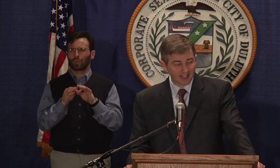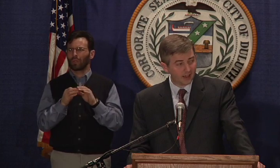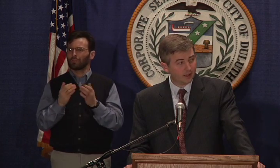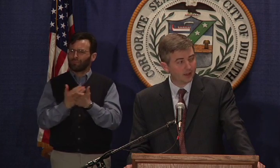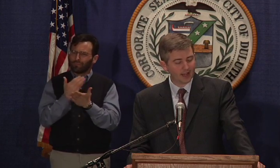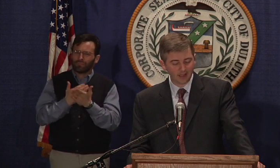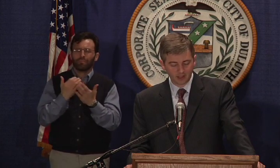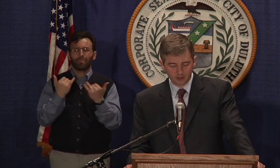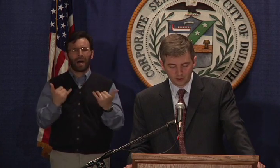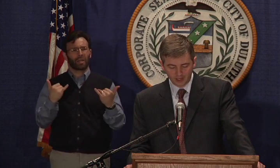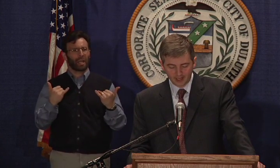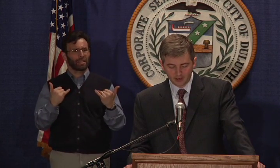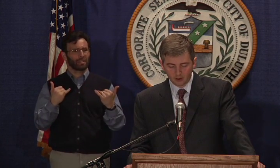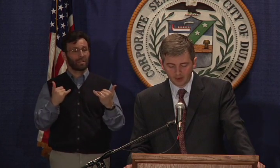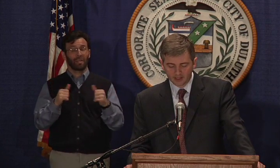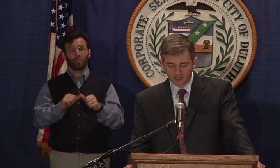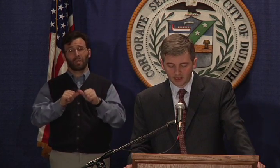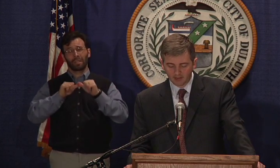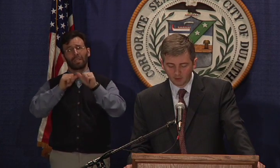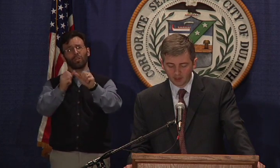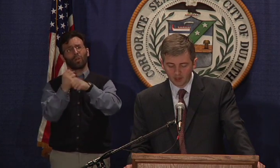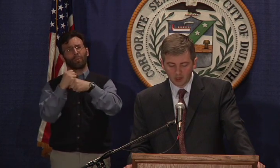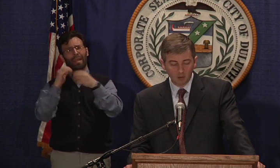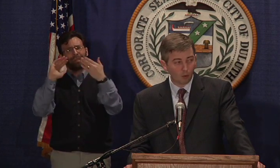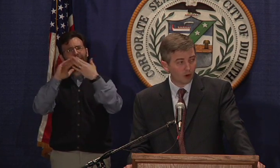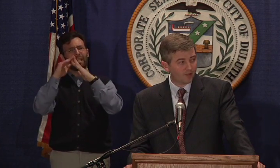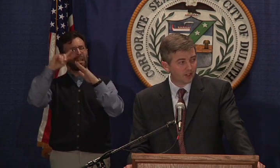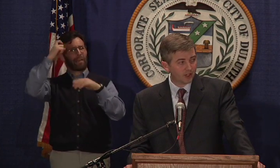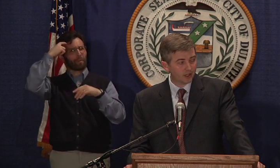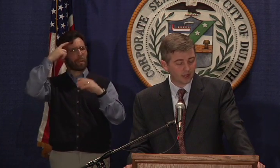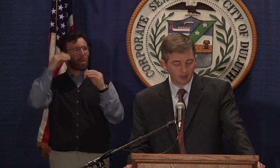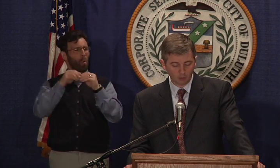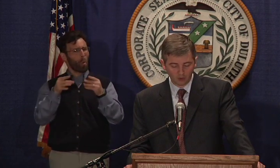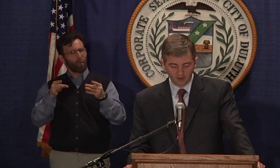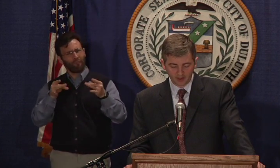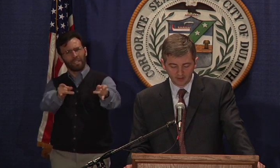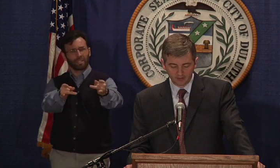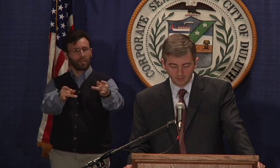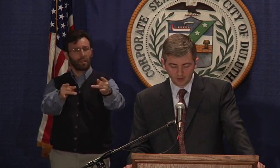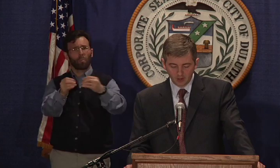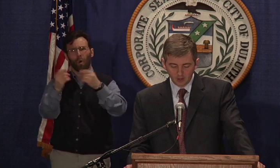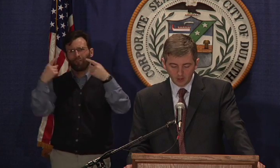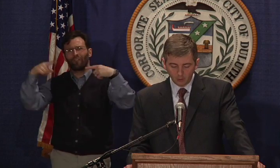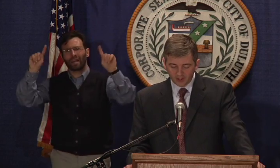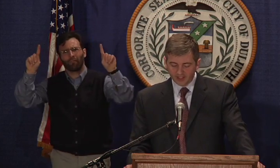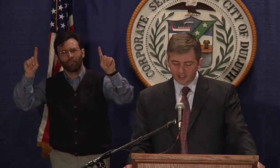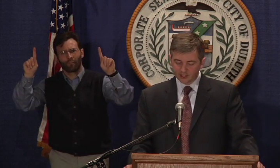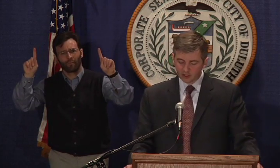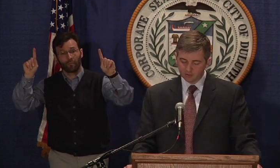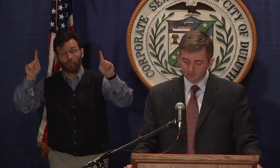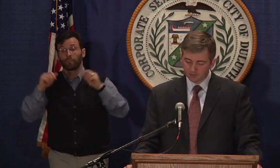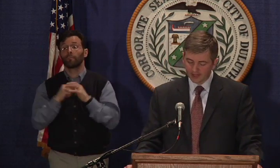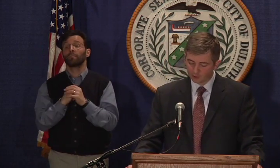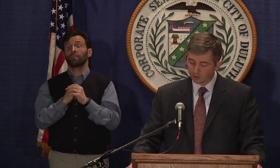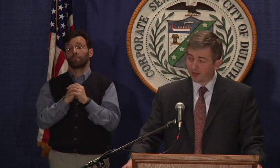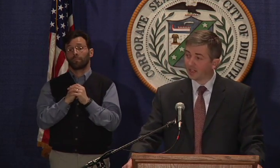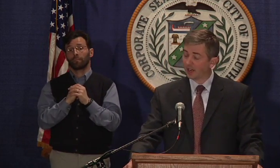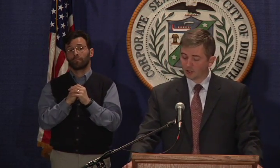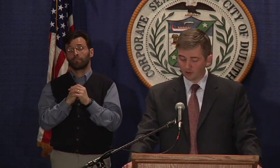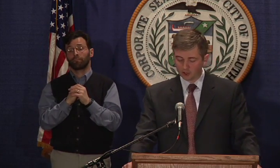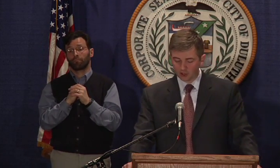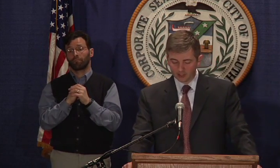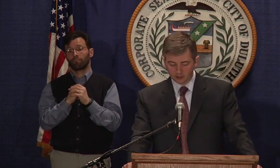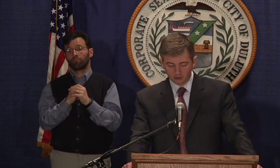and to continue to make city government more efficient and more effective. With this issue, as with